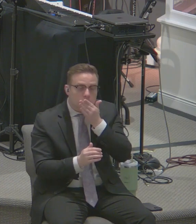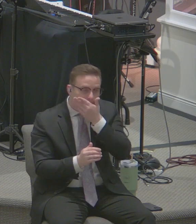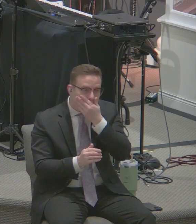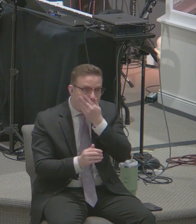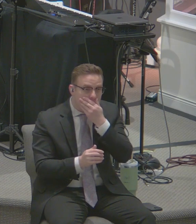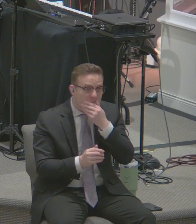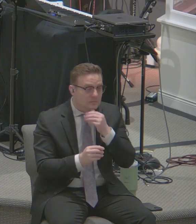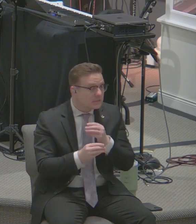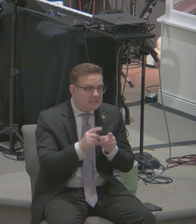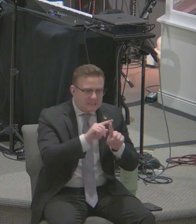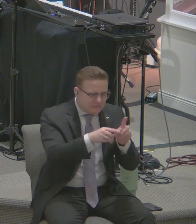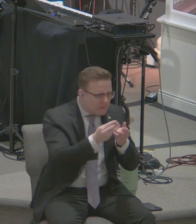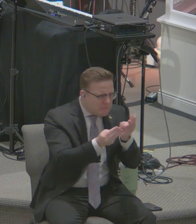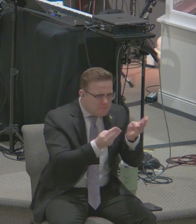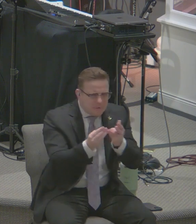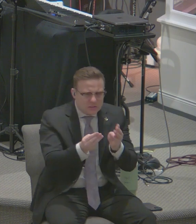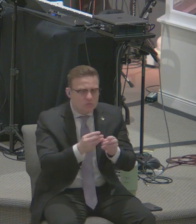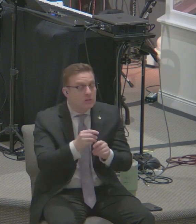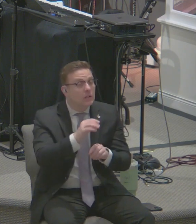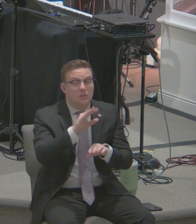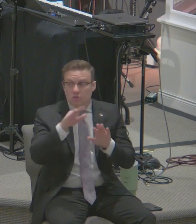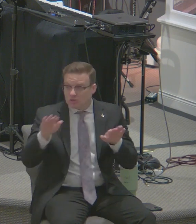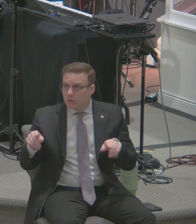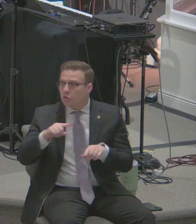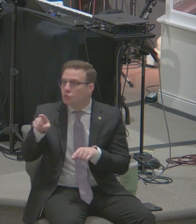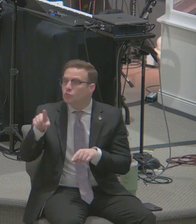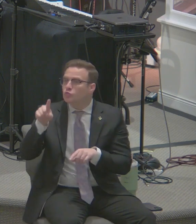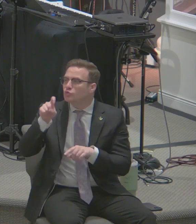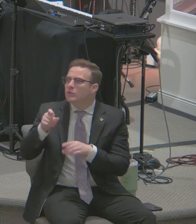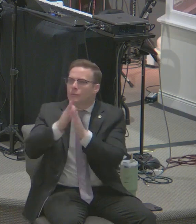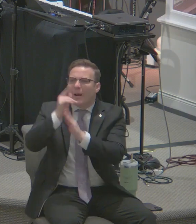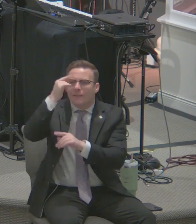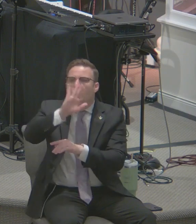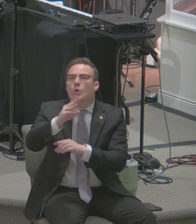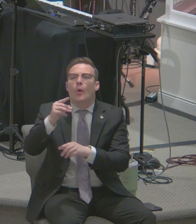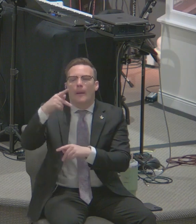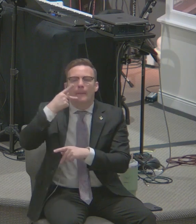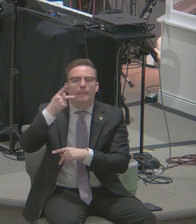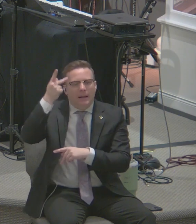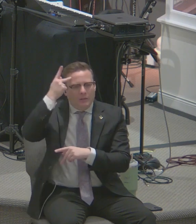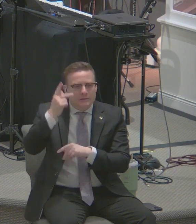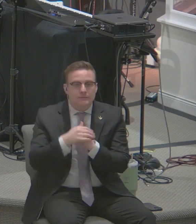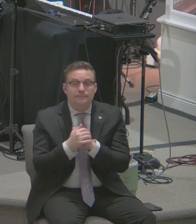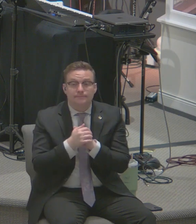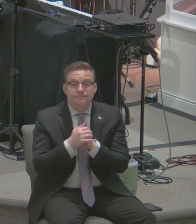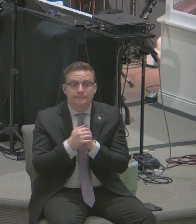Whatever, we have got to pray. Children, you ought to pray for your parents.